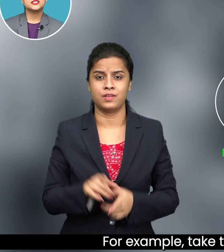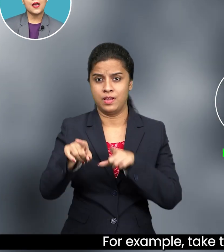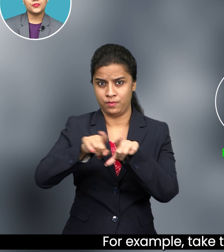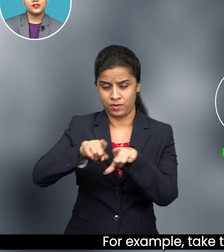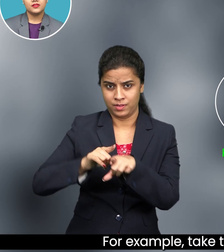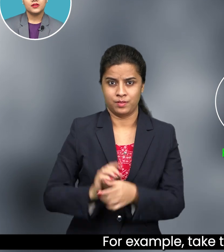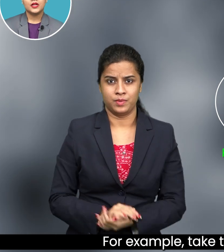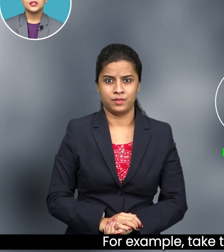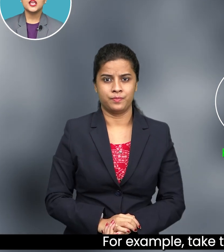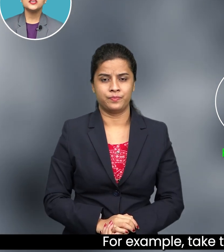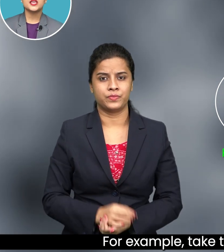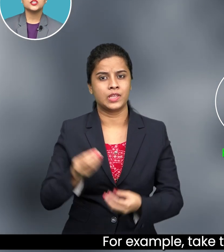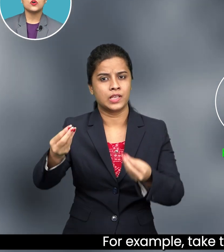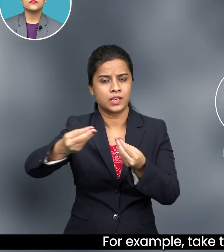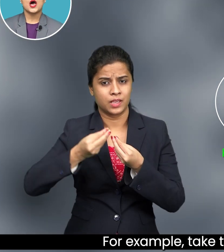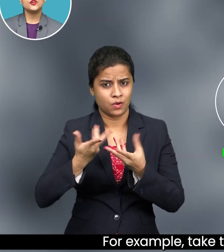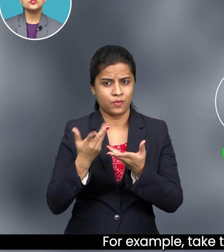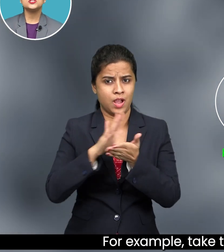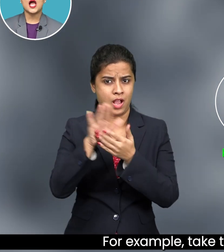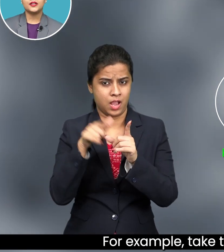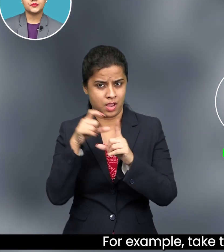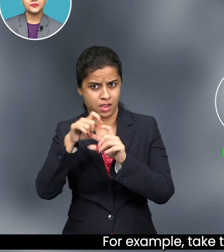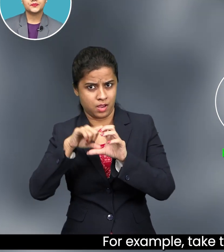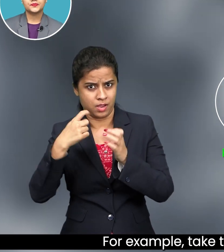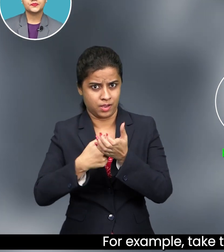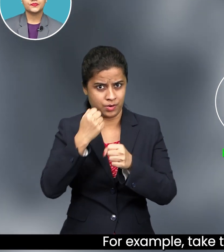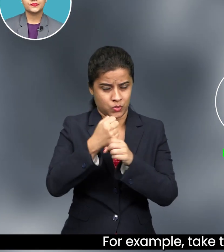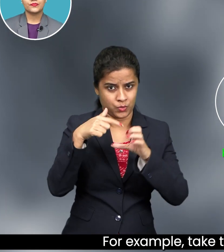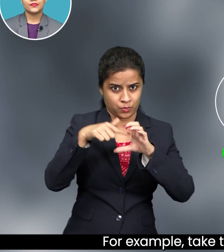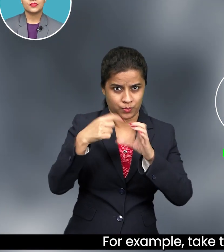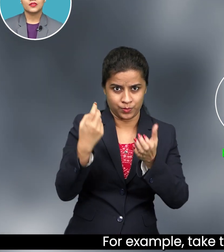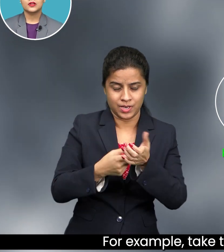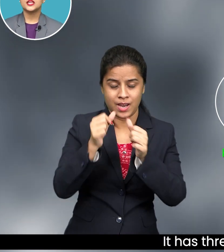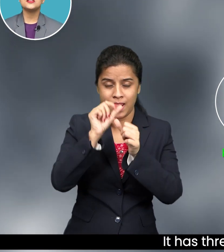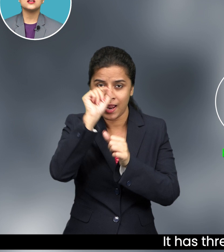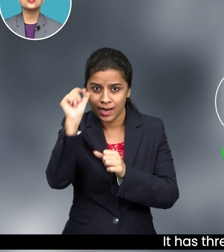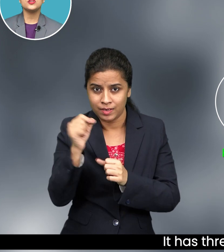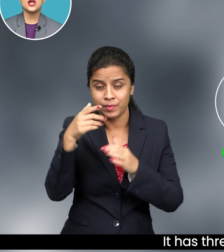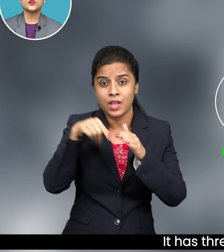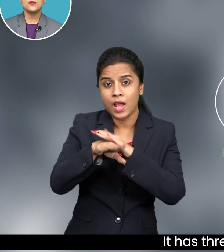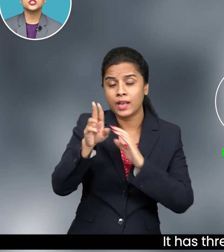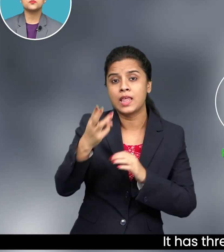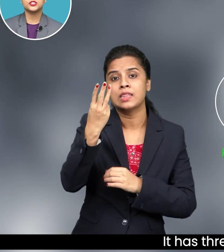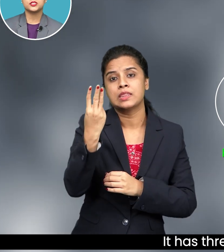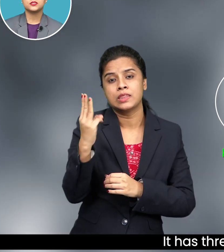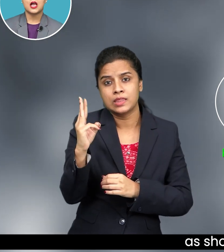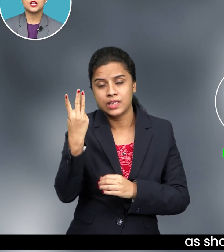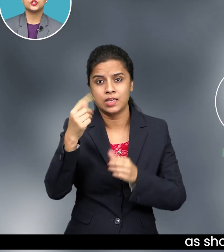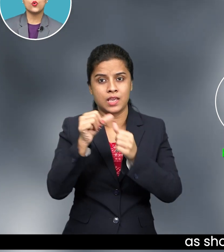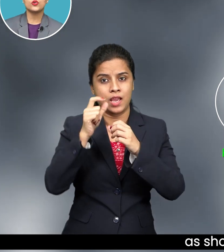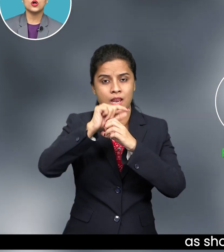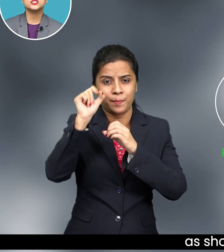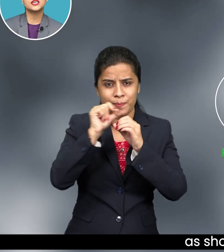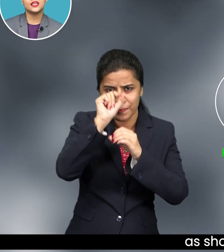For example, take the case of hydrogen atom. It has 3 atomic species